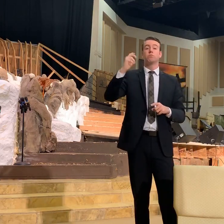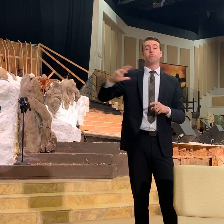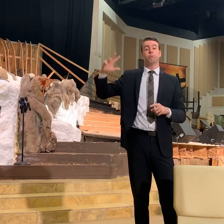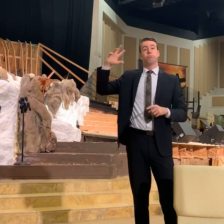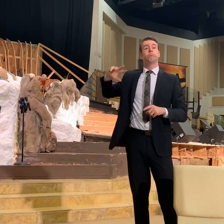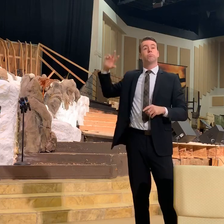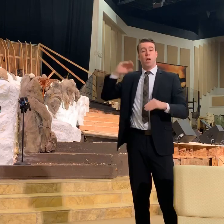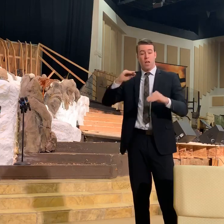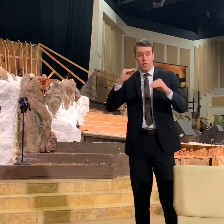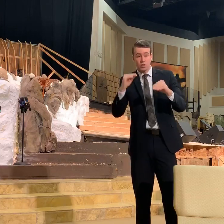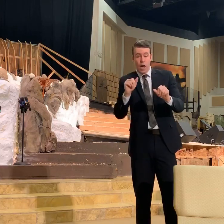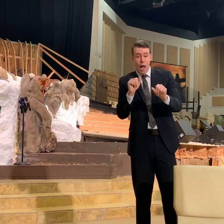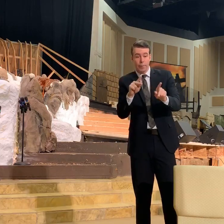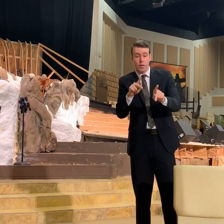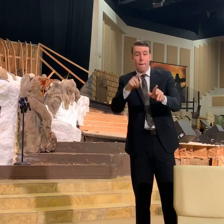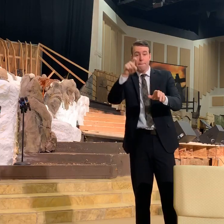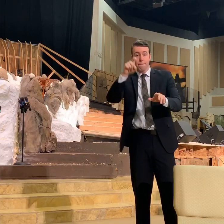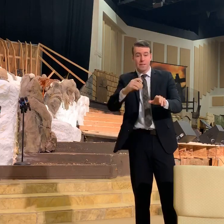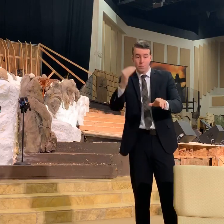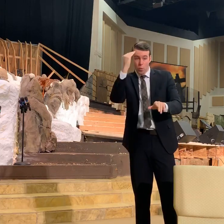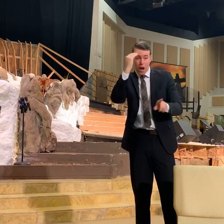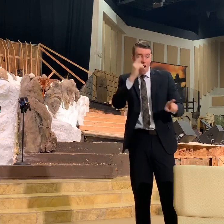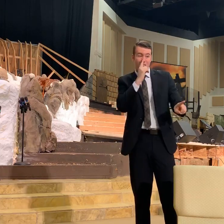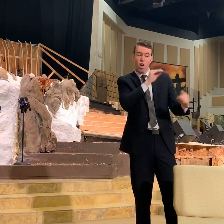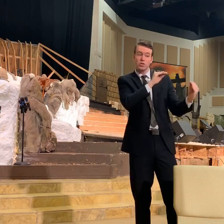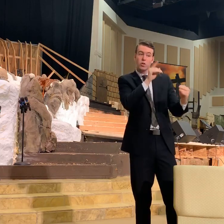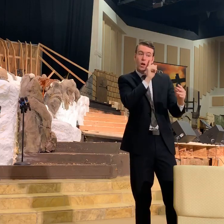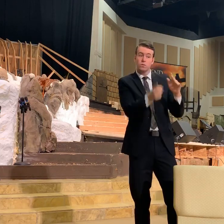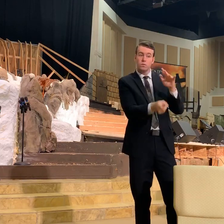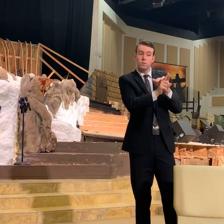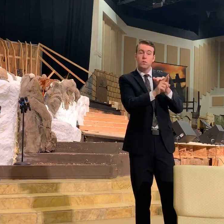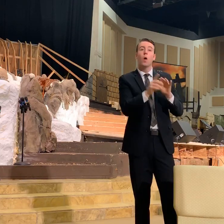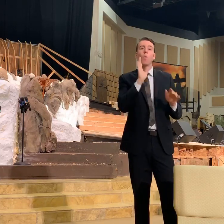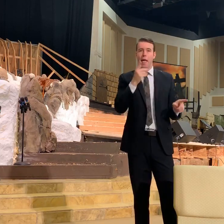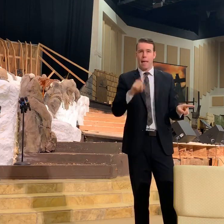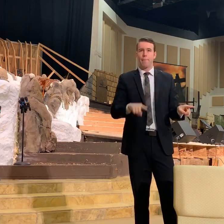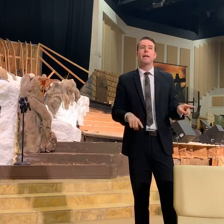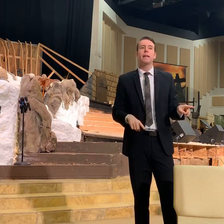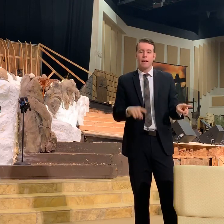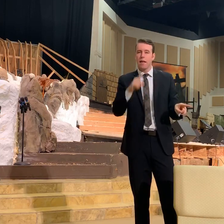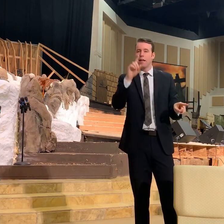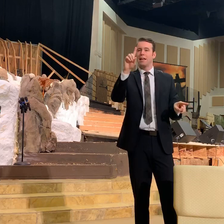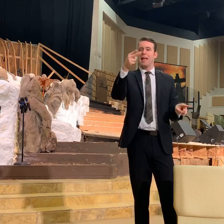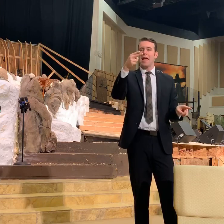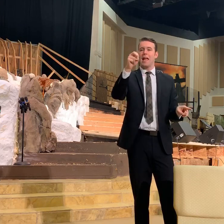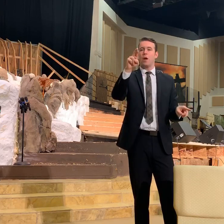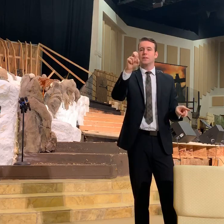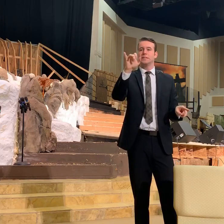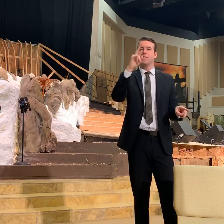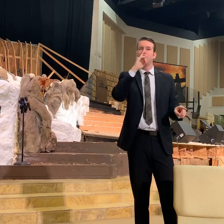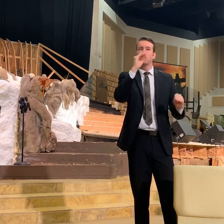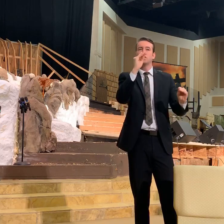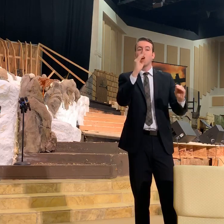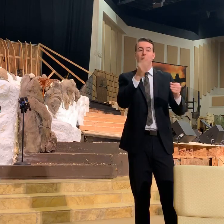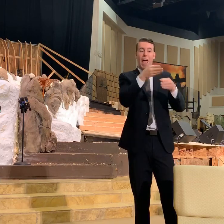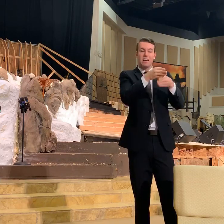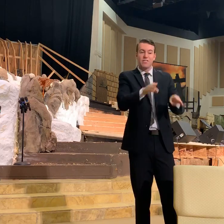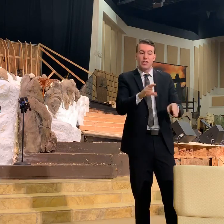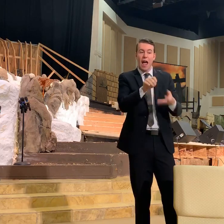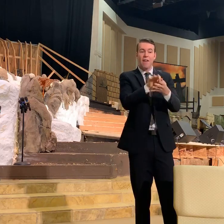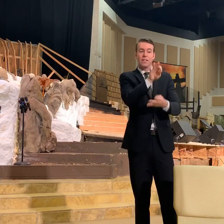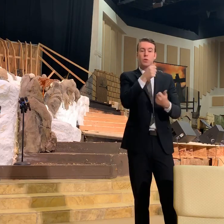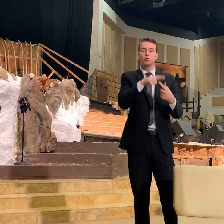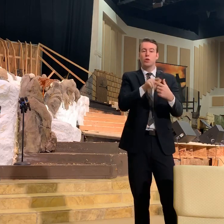that a church needs to be aware of that, that there will come heresies, there will come divisions, and there will be spirits that